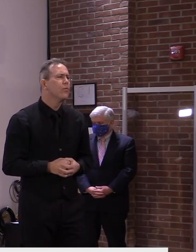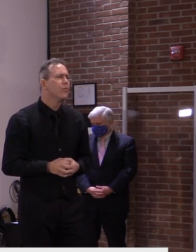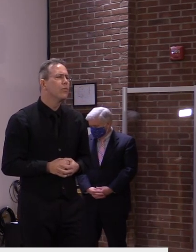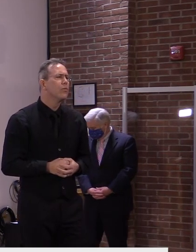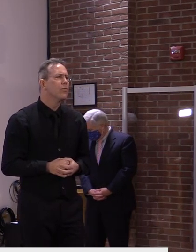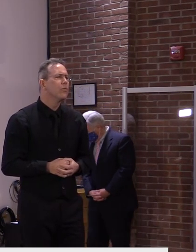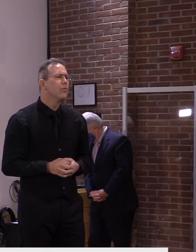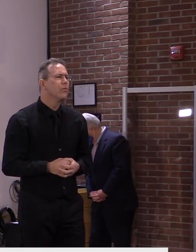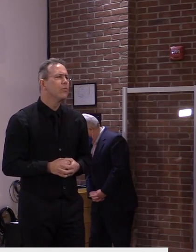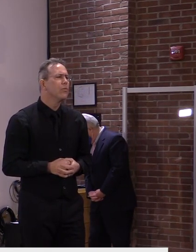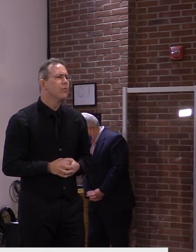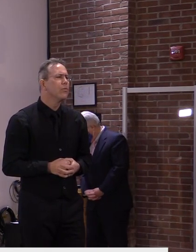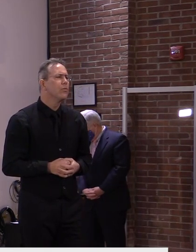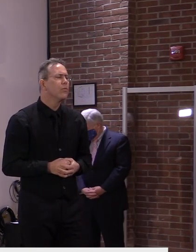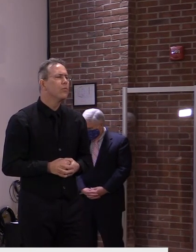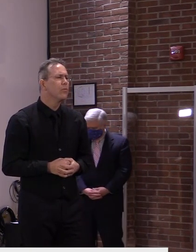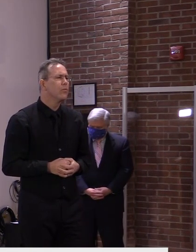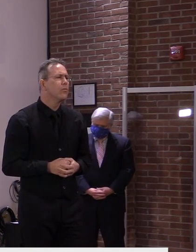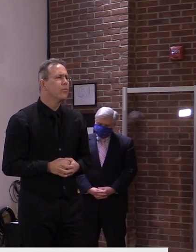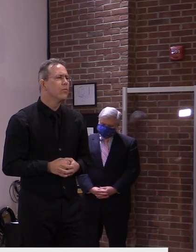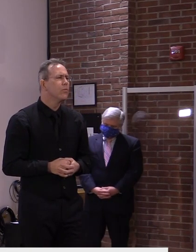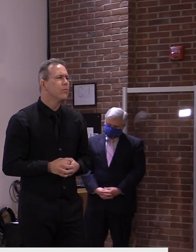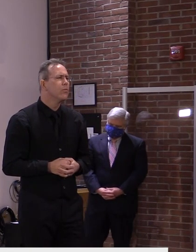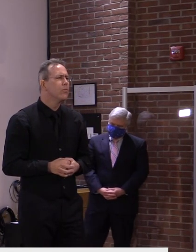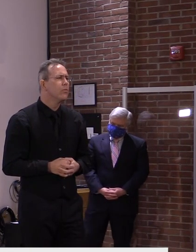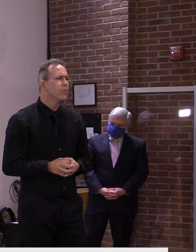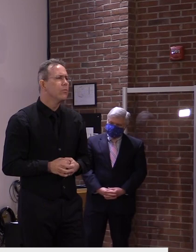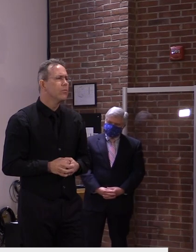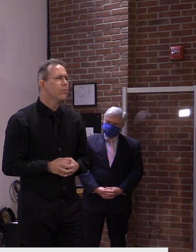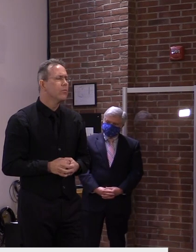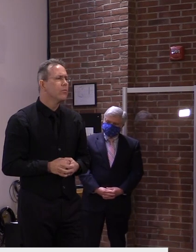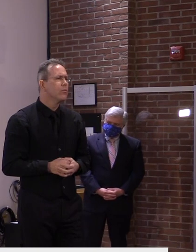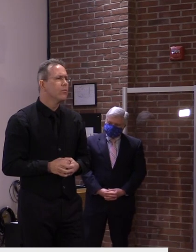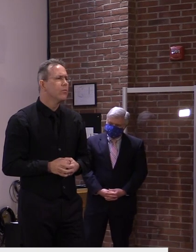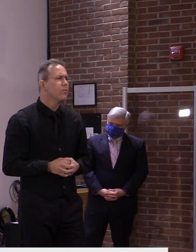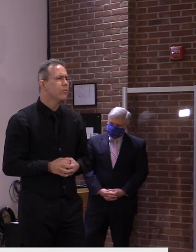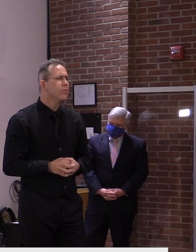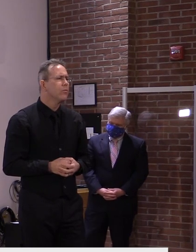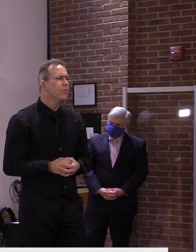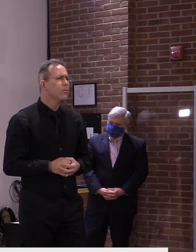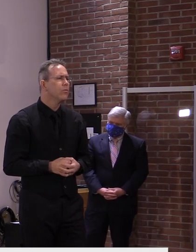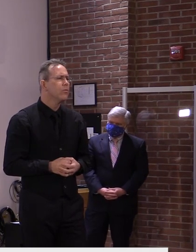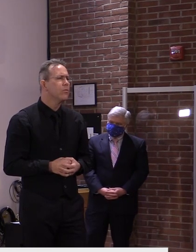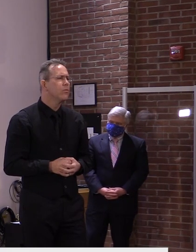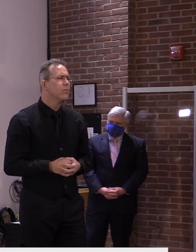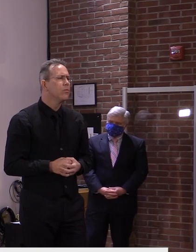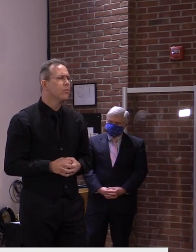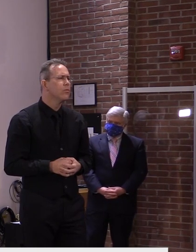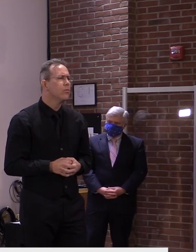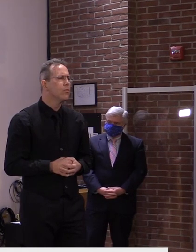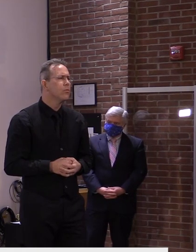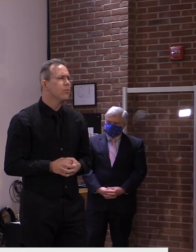variant. How long does that testing that the health department's doing, how long does that usually take?